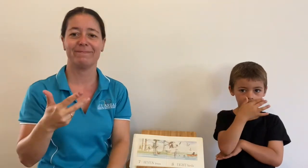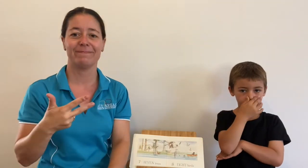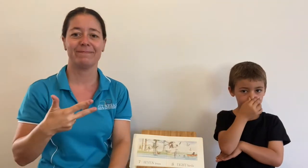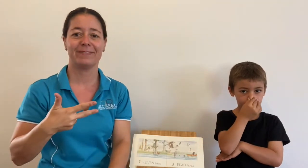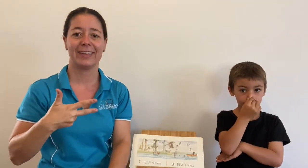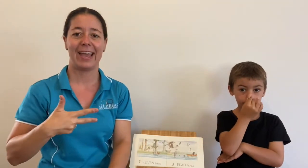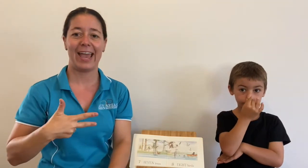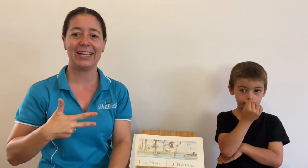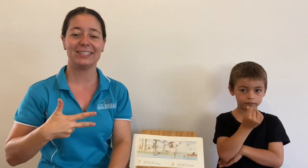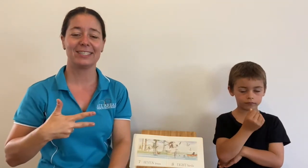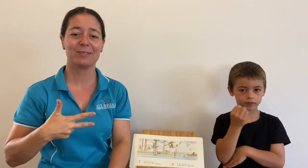8,